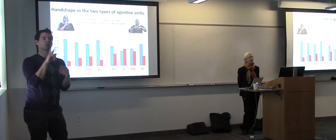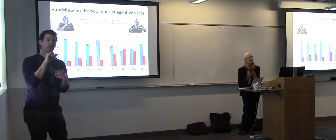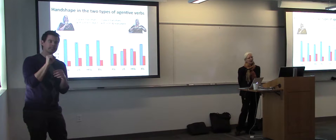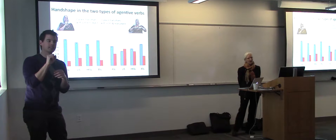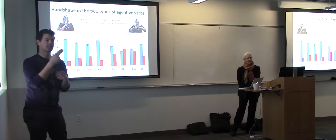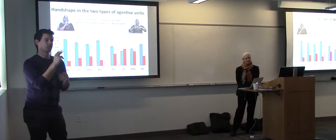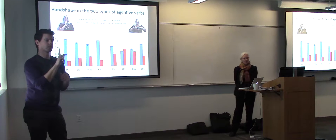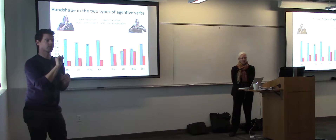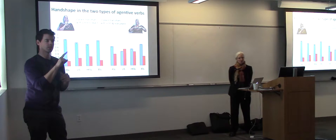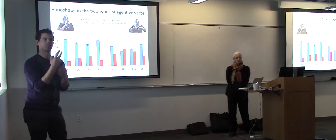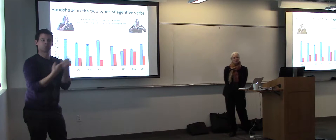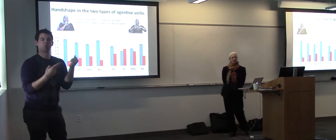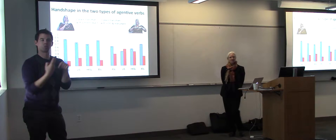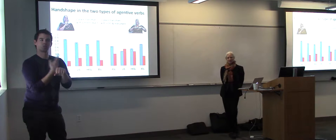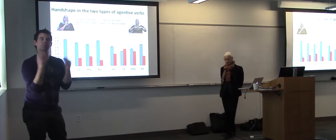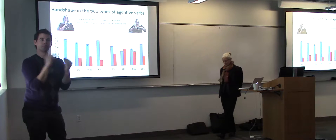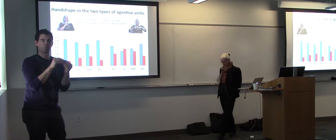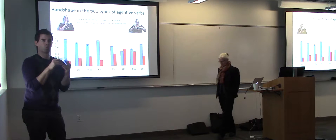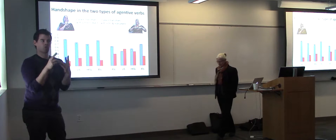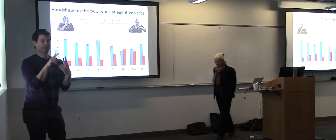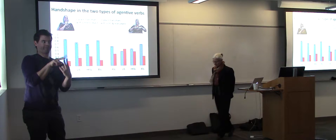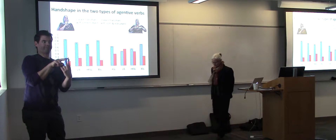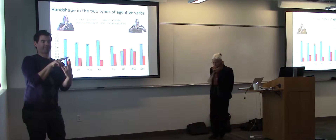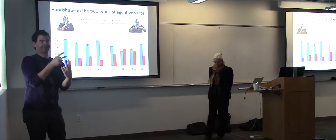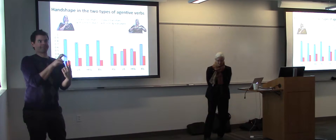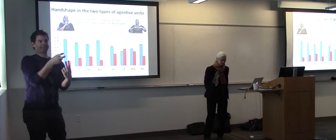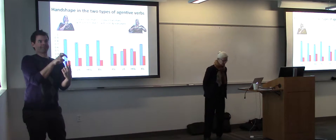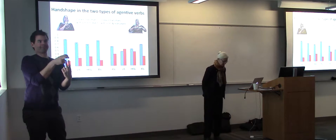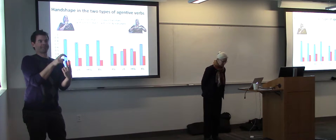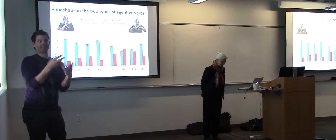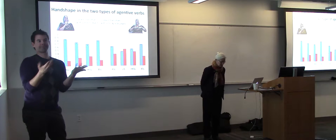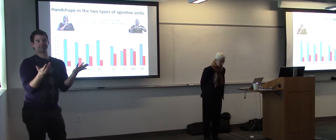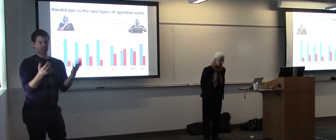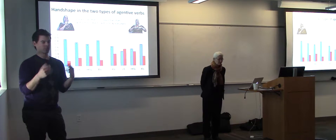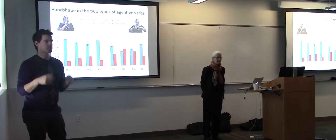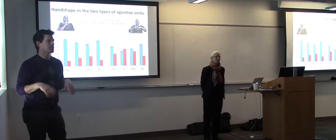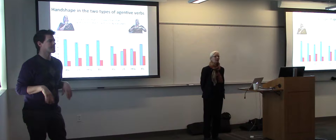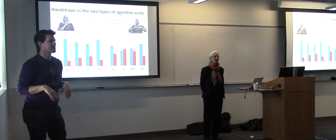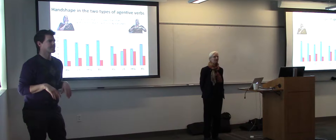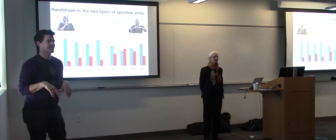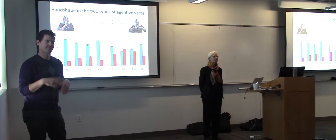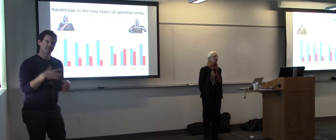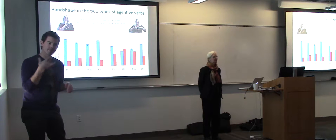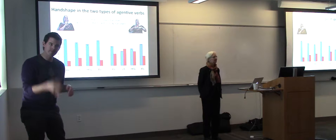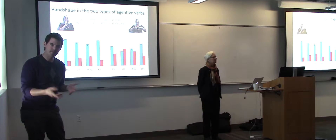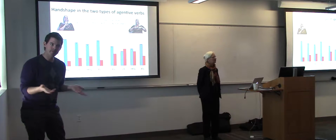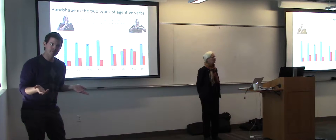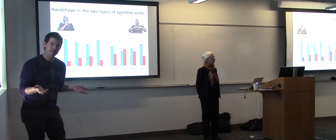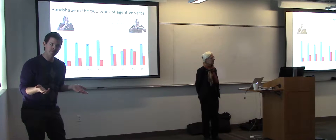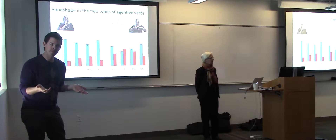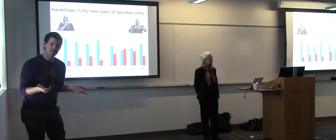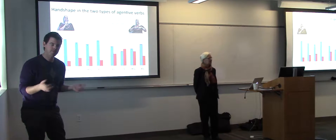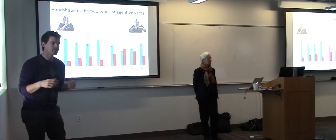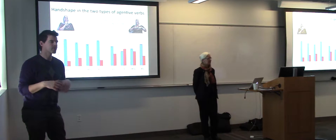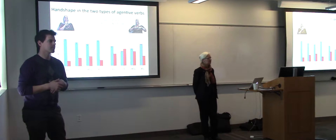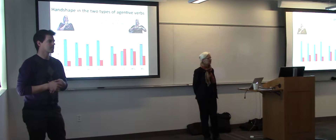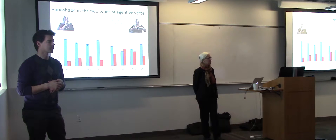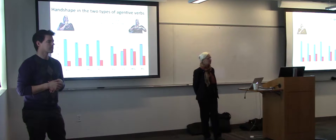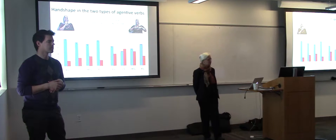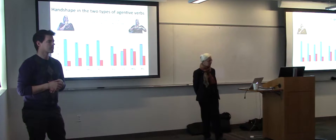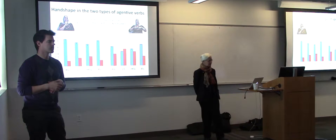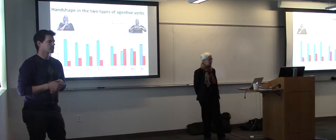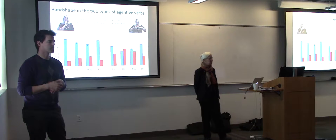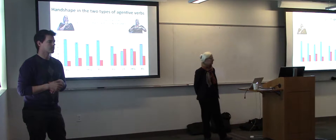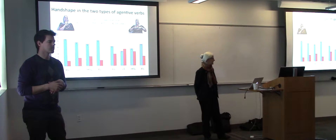So I suppose I was thinking, and still am thinking, that perhaps there's a difference in the way that these